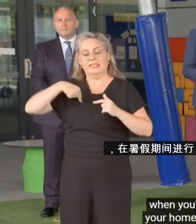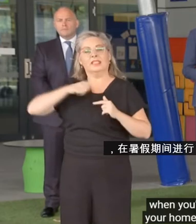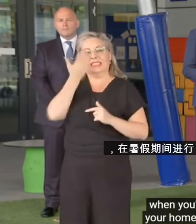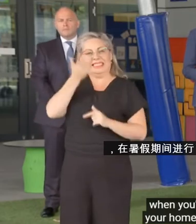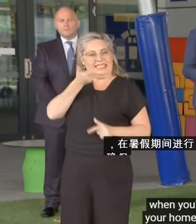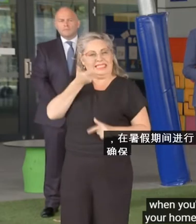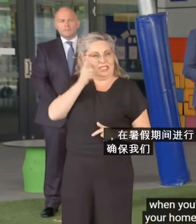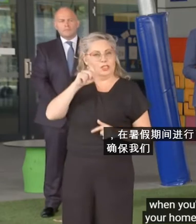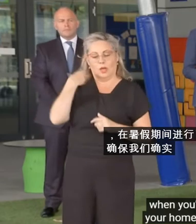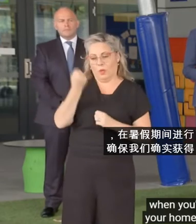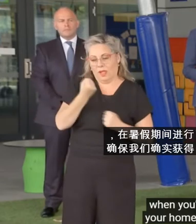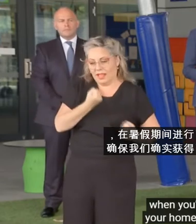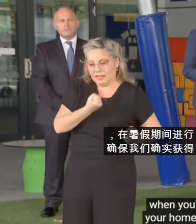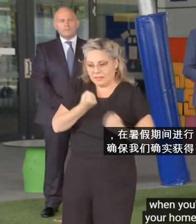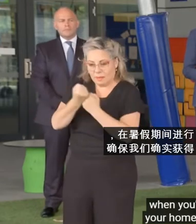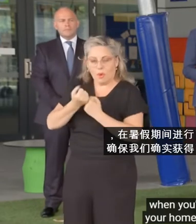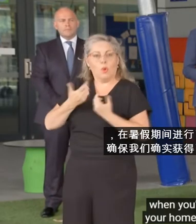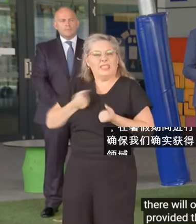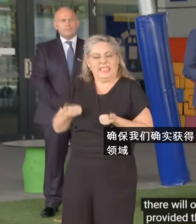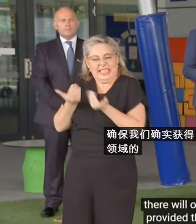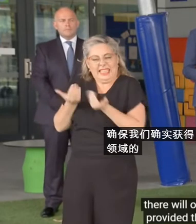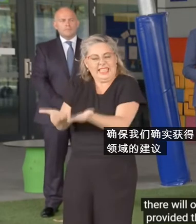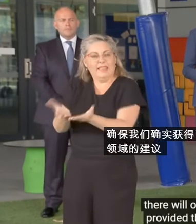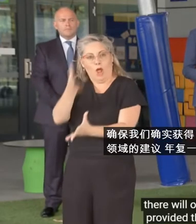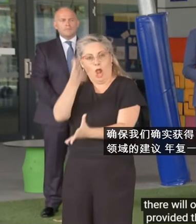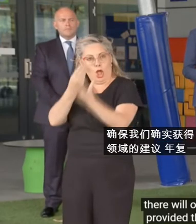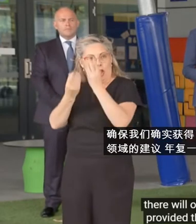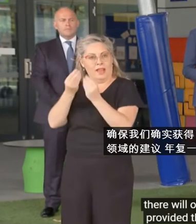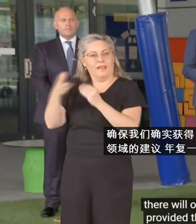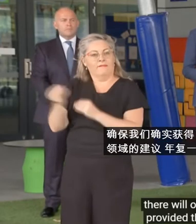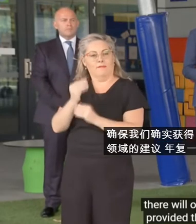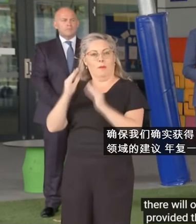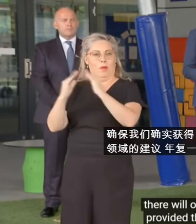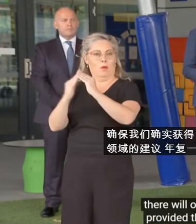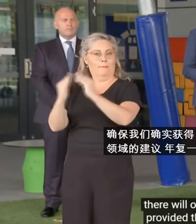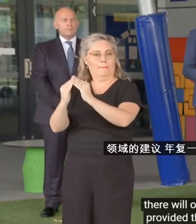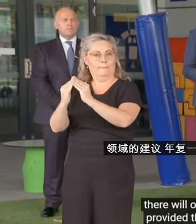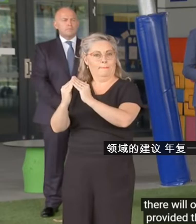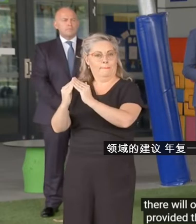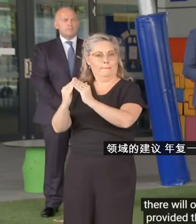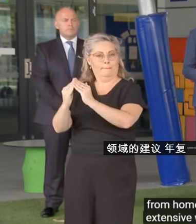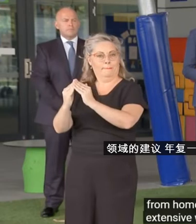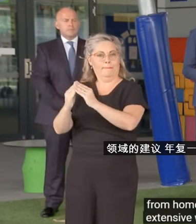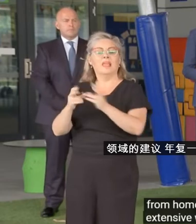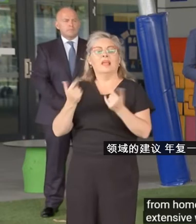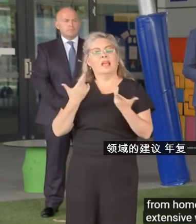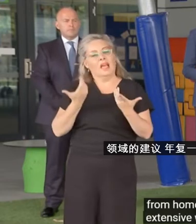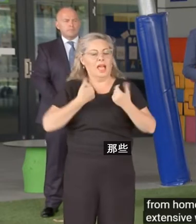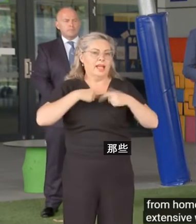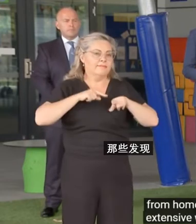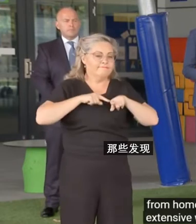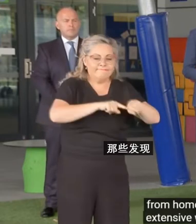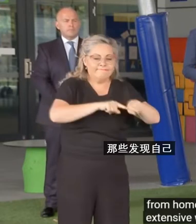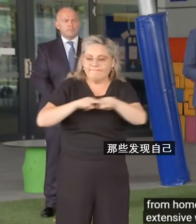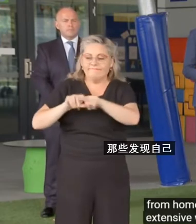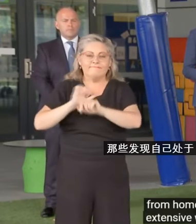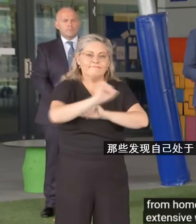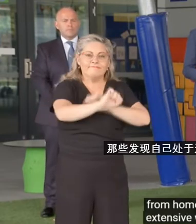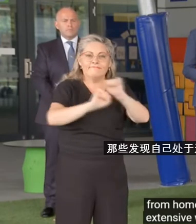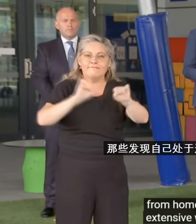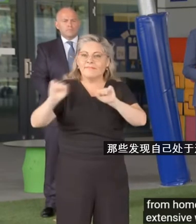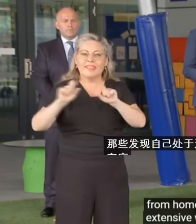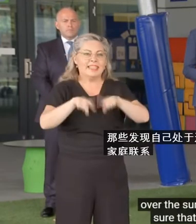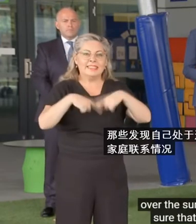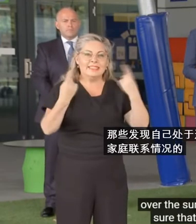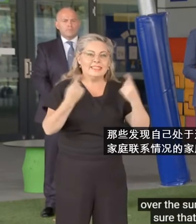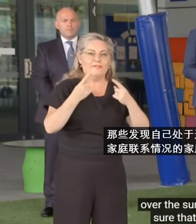over the summer break to make sure that we've got literally subject area advice year by year, so there will be plenty of support available for families who find